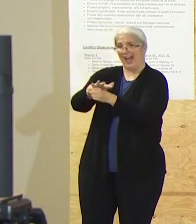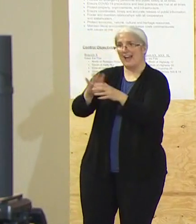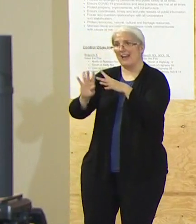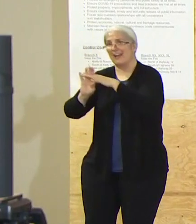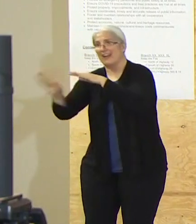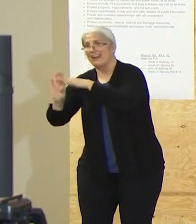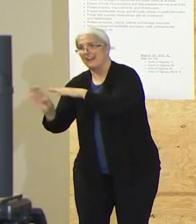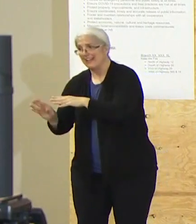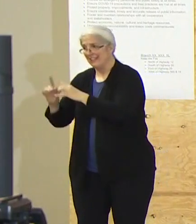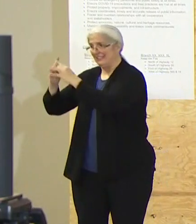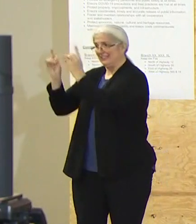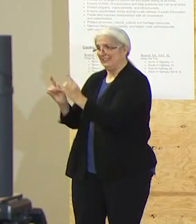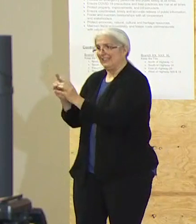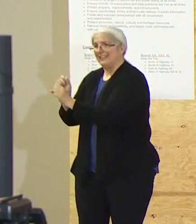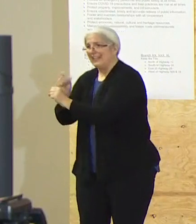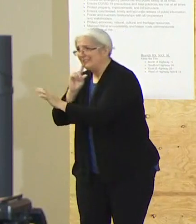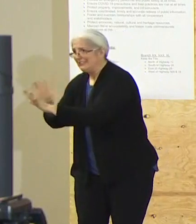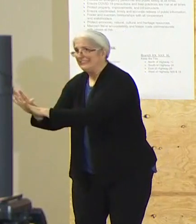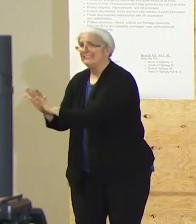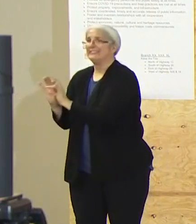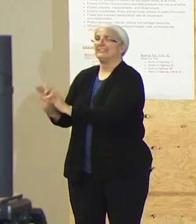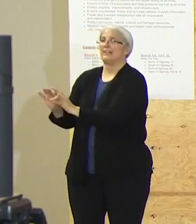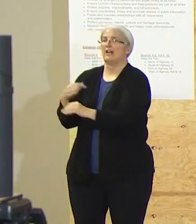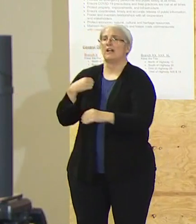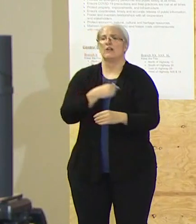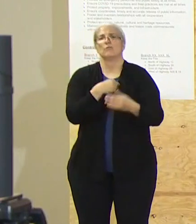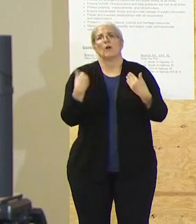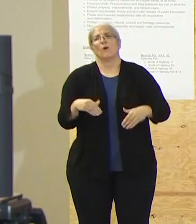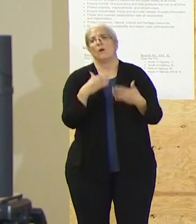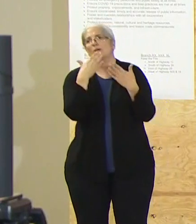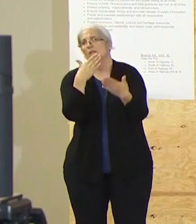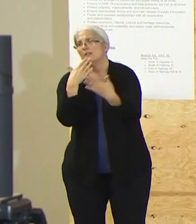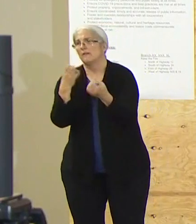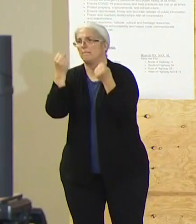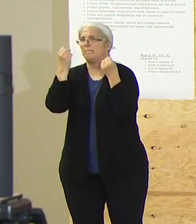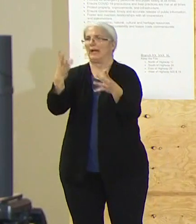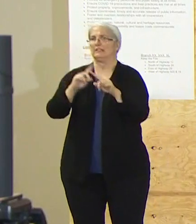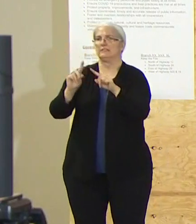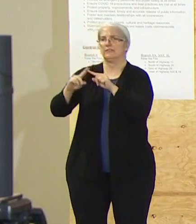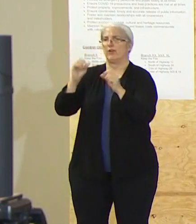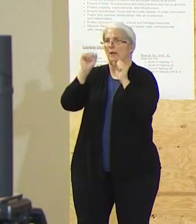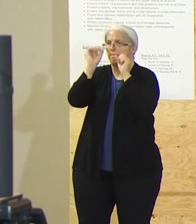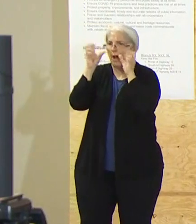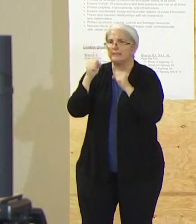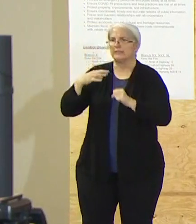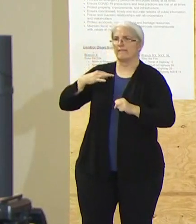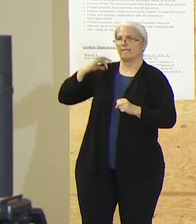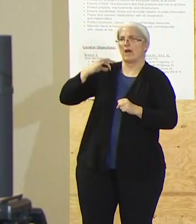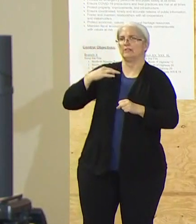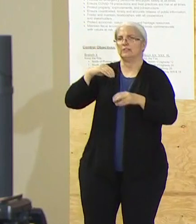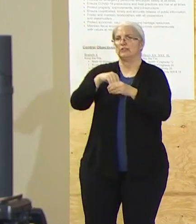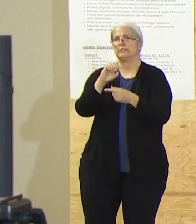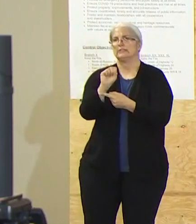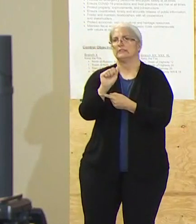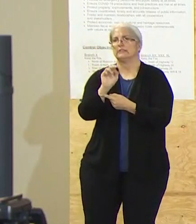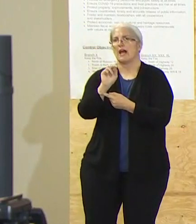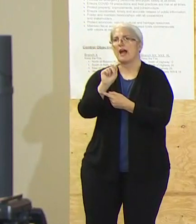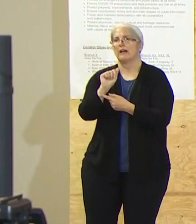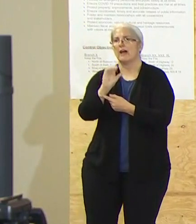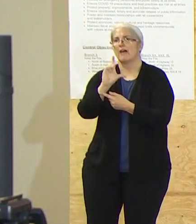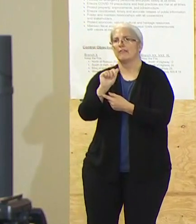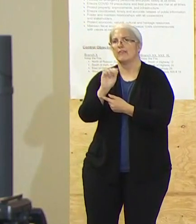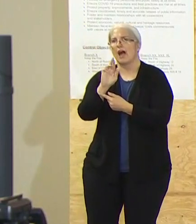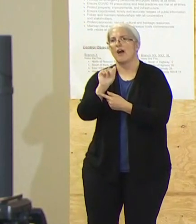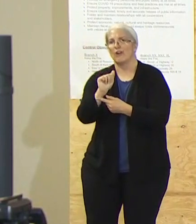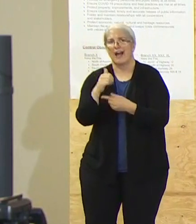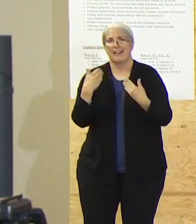those extraordinary volunteers down at Santa Clara at the fairgrounds that had to evacuate a site with dozens and dozens